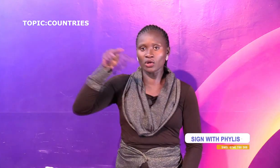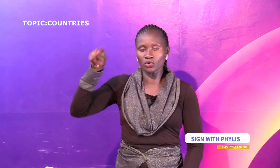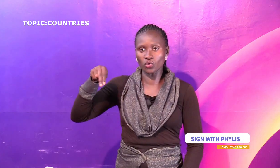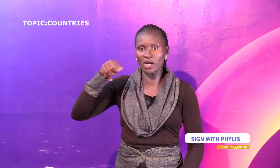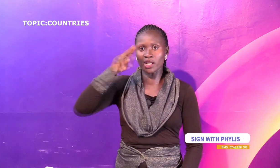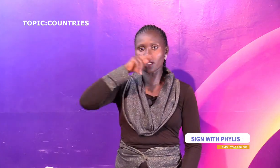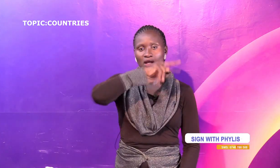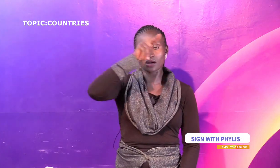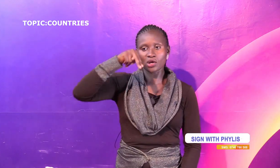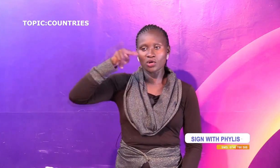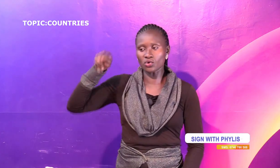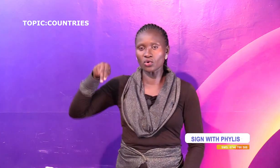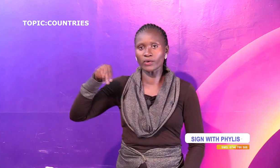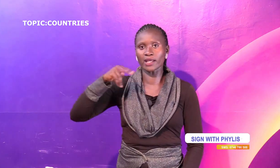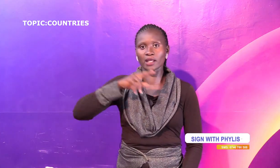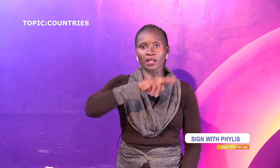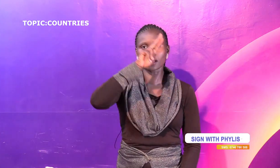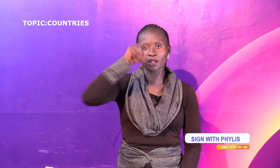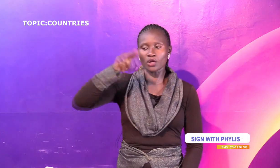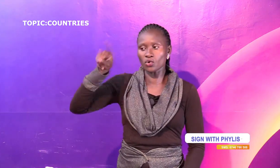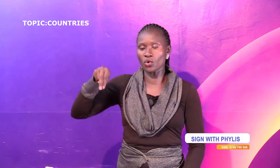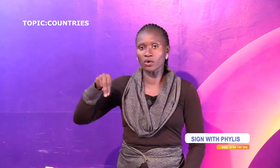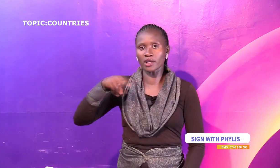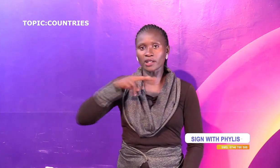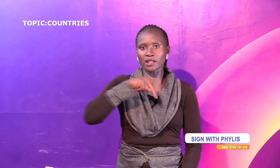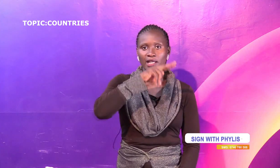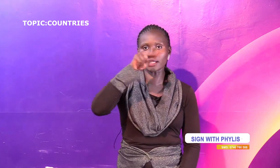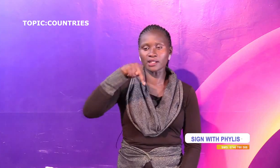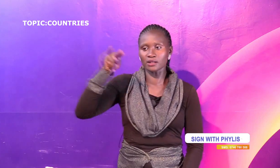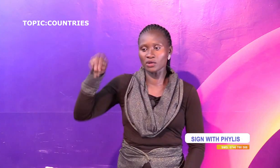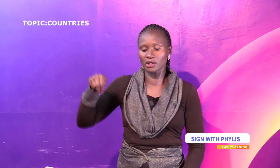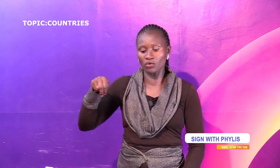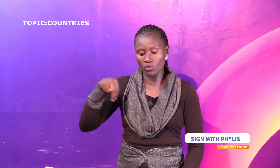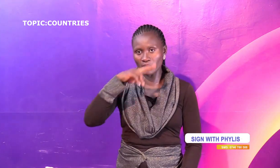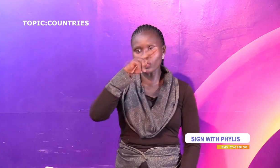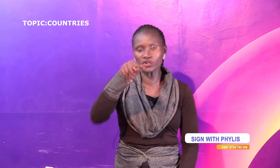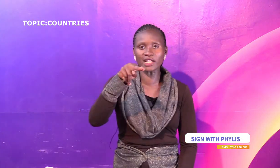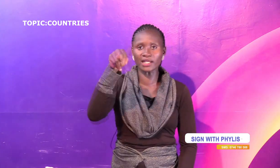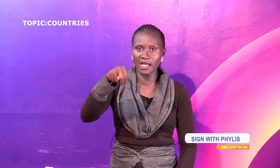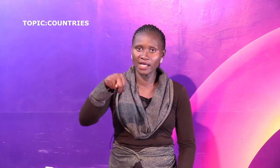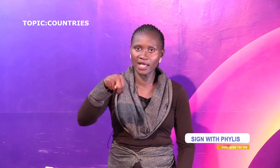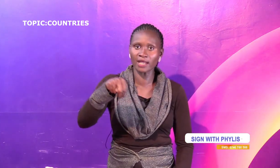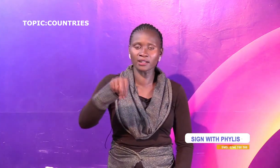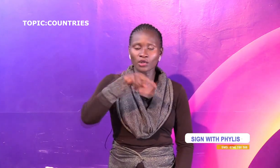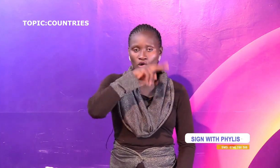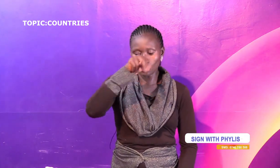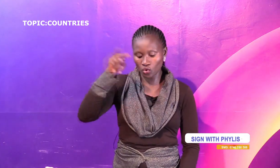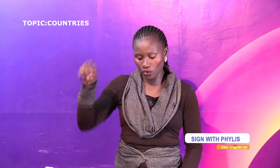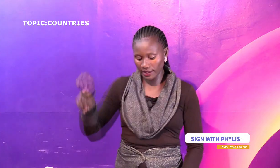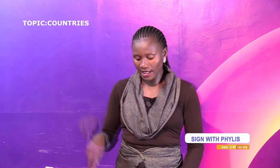Norway, Norway, Norway, like this, Norway, using letter N. Norway. And then